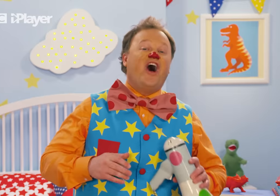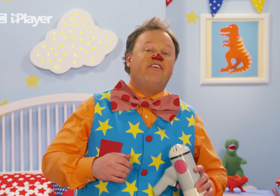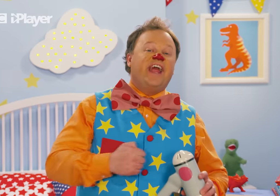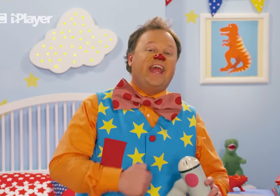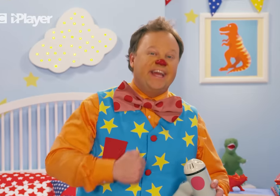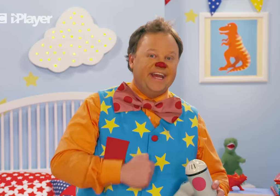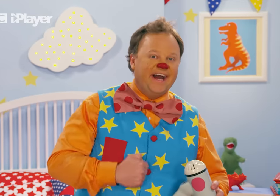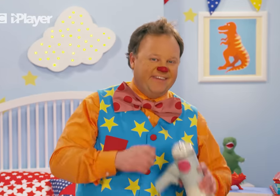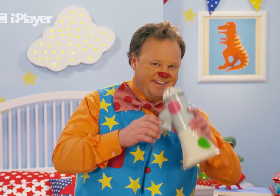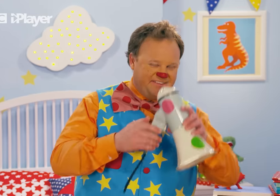sorry.